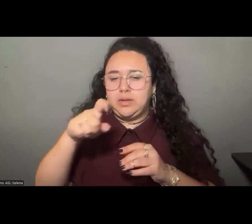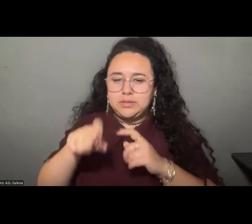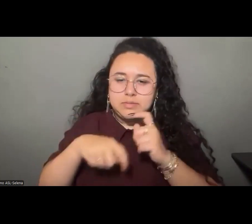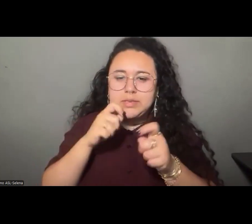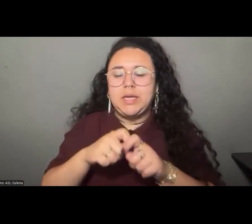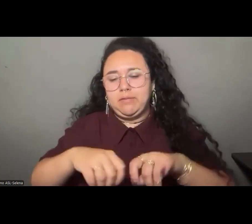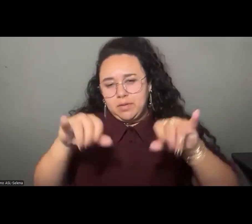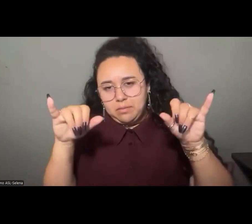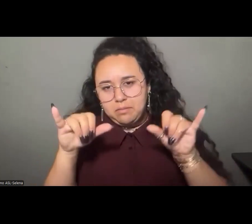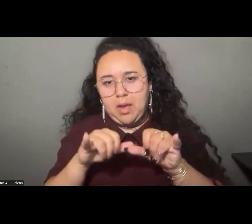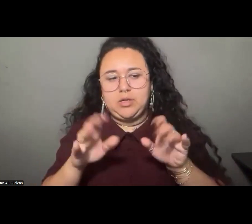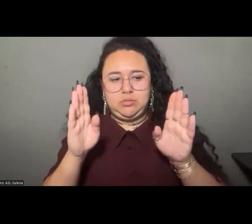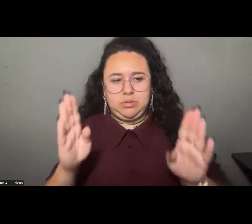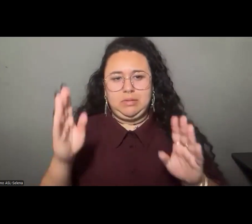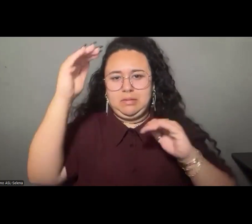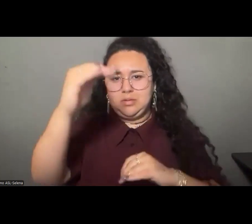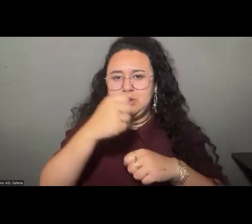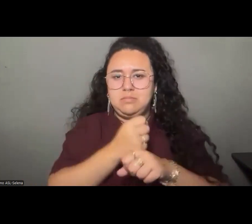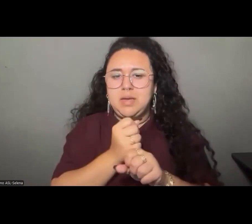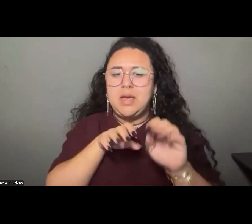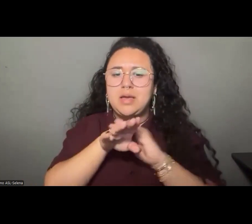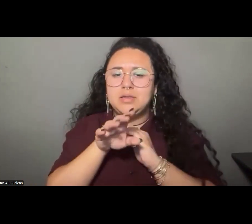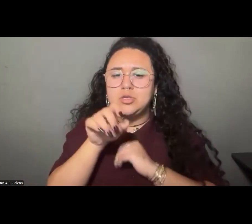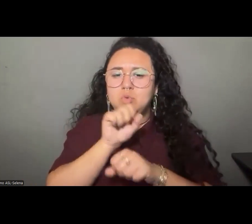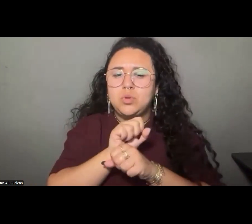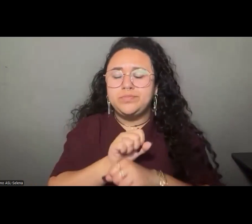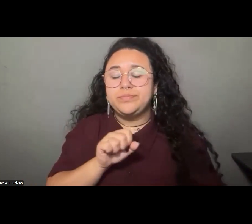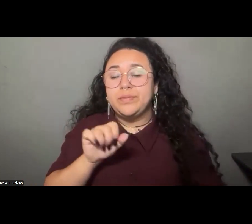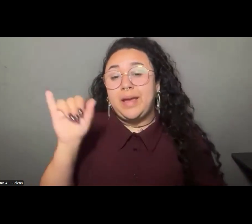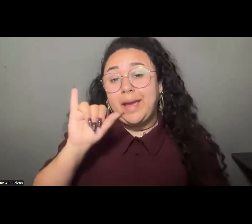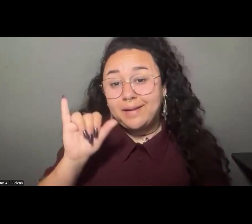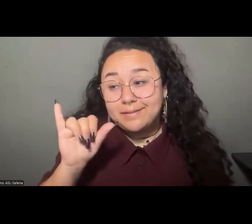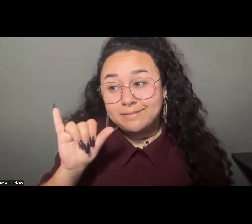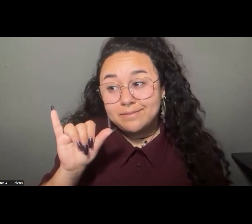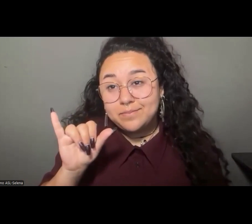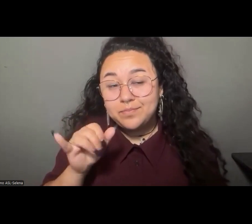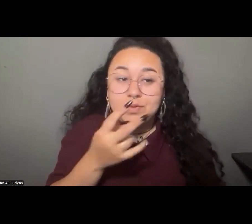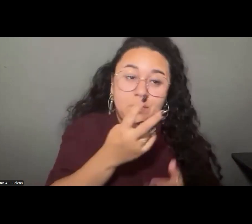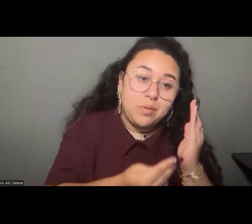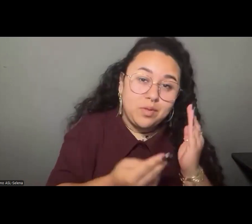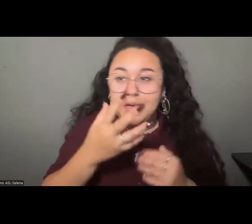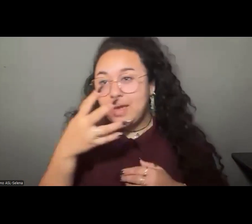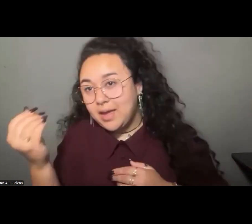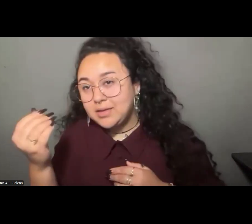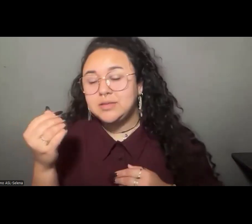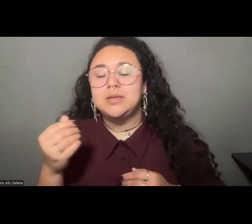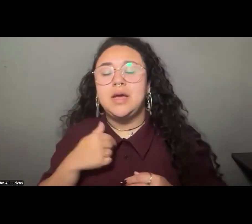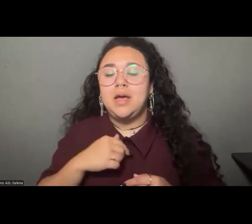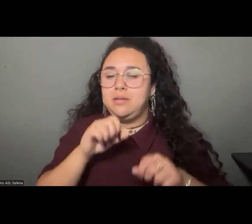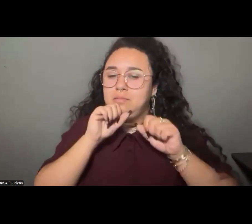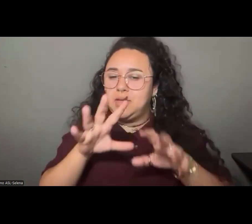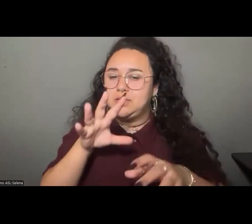right? And then, but then the both and is, I have been blessed to be a part of so